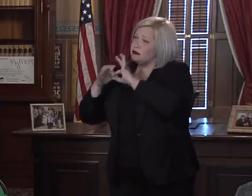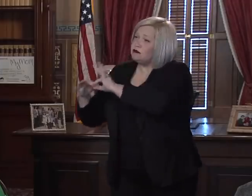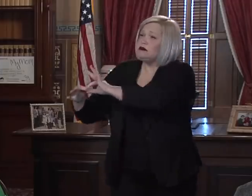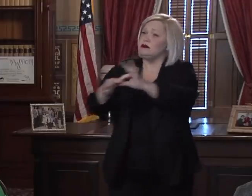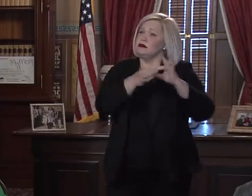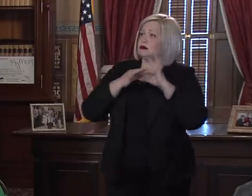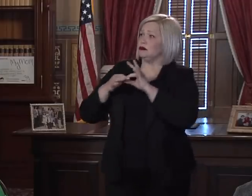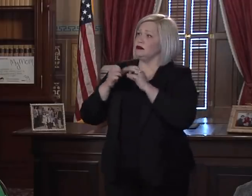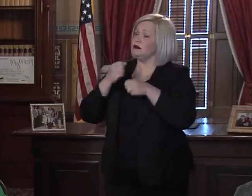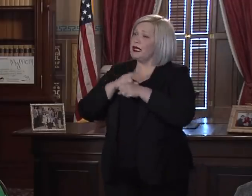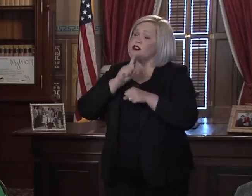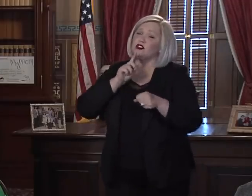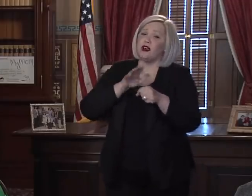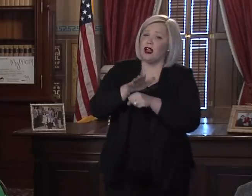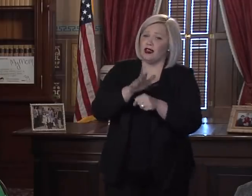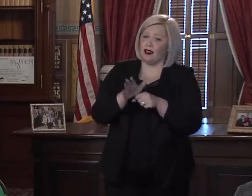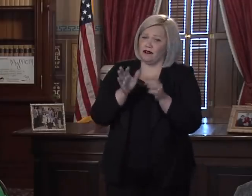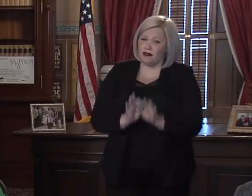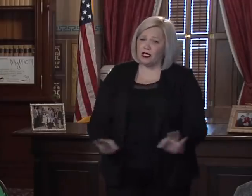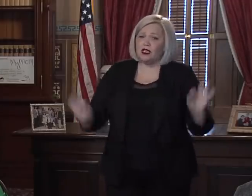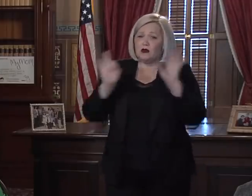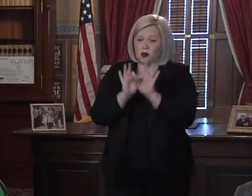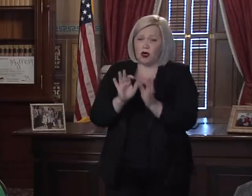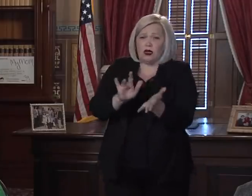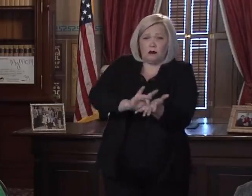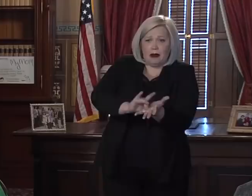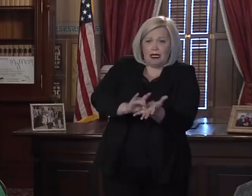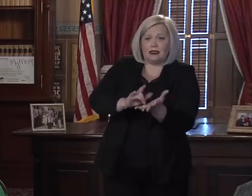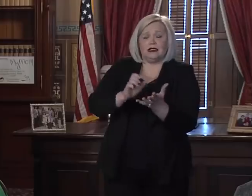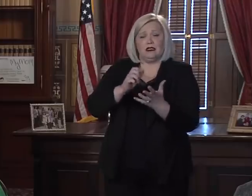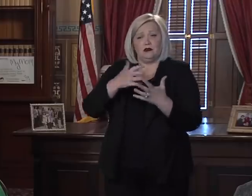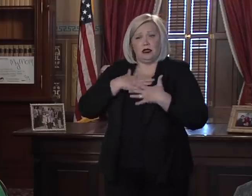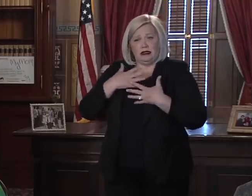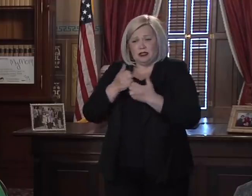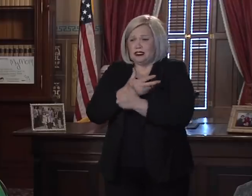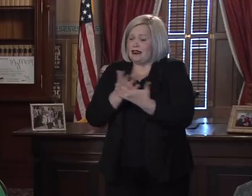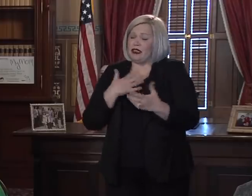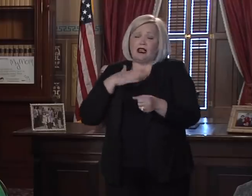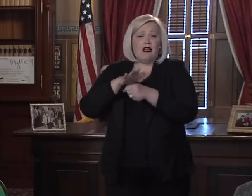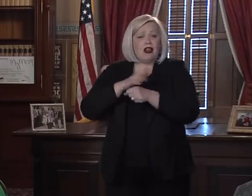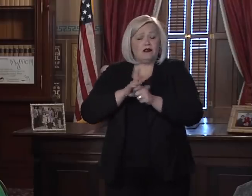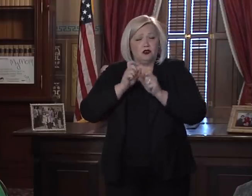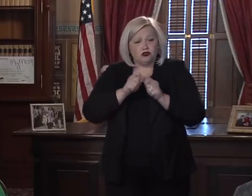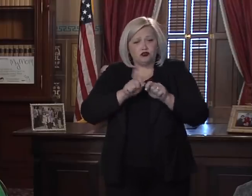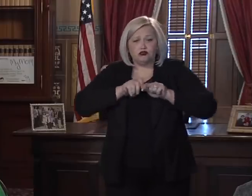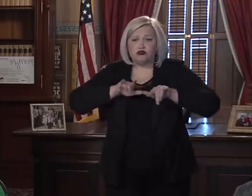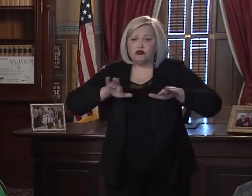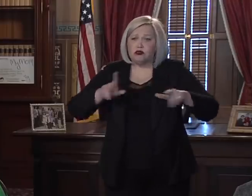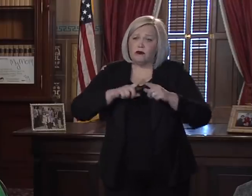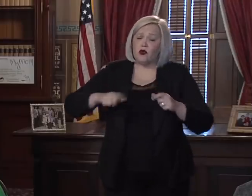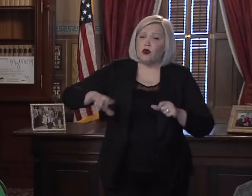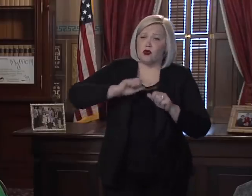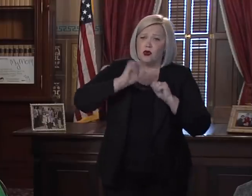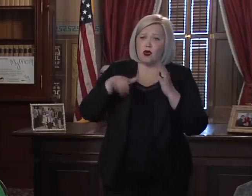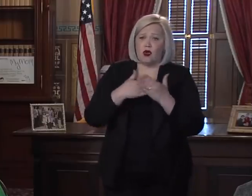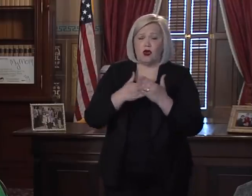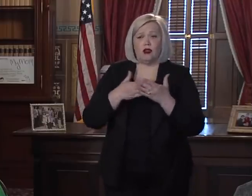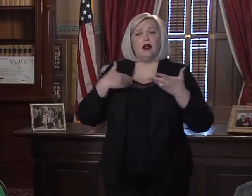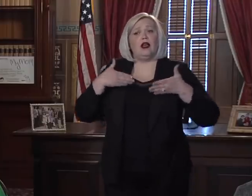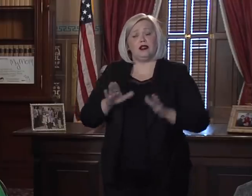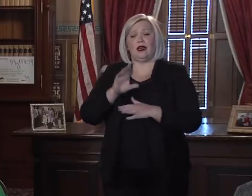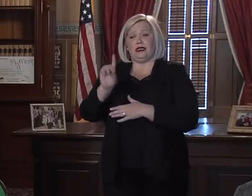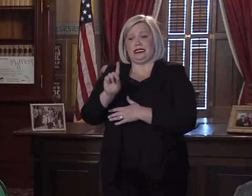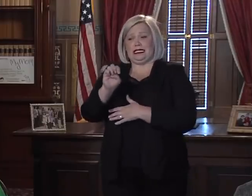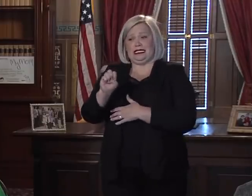steady supply of these essential medications as quickly as possible, and to direct the DEA to allow for